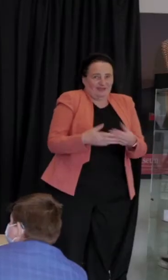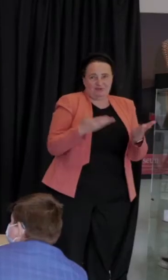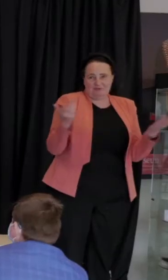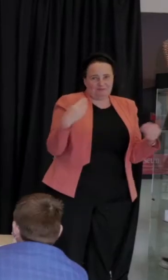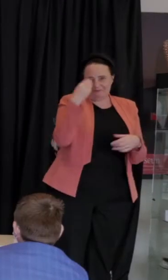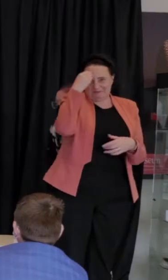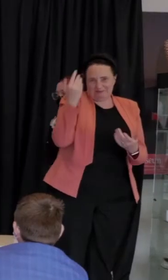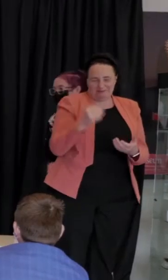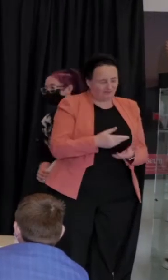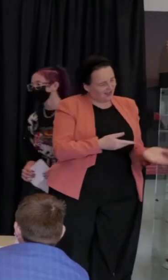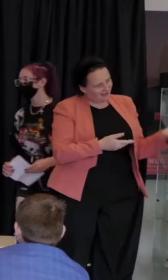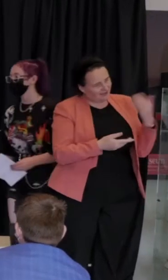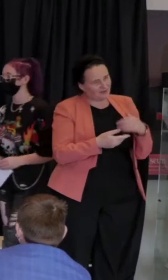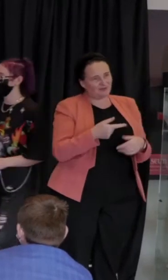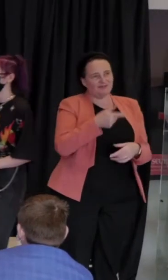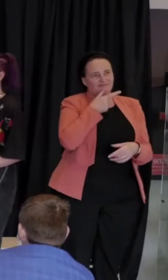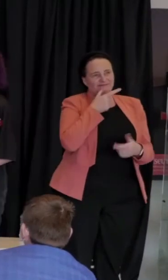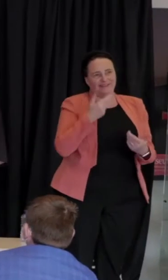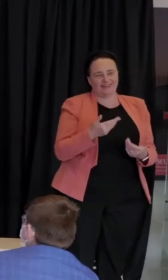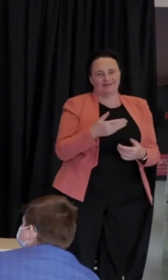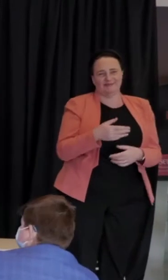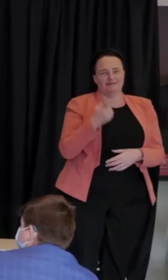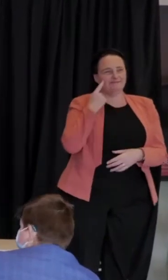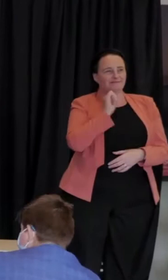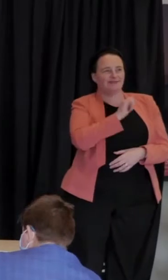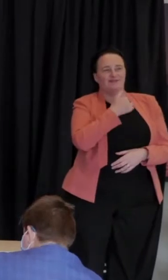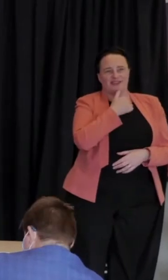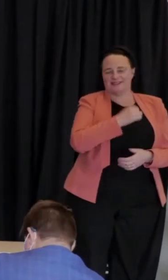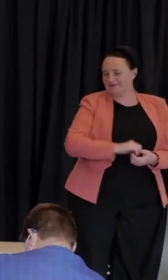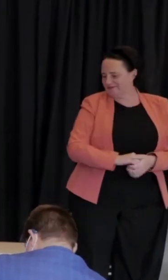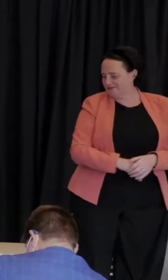Come up and talk now, Jasmine. I think we'd like to hear from you guys first. So, yeah.